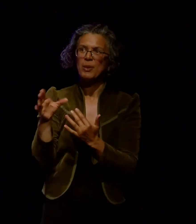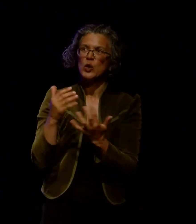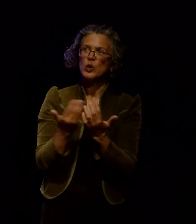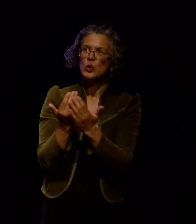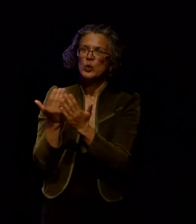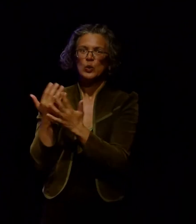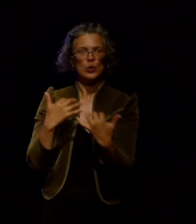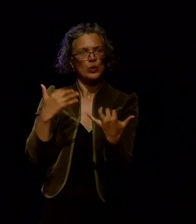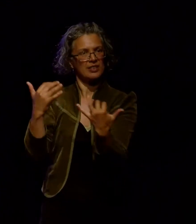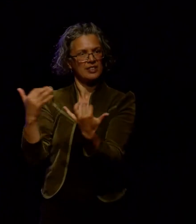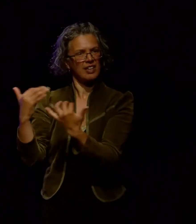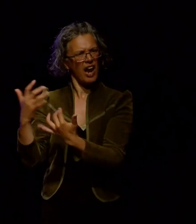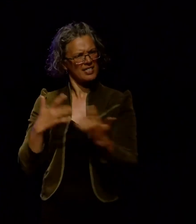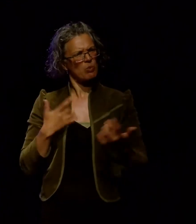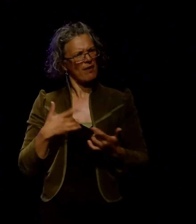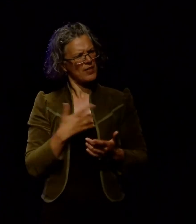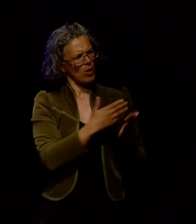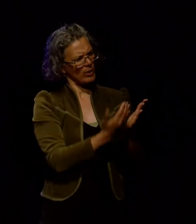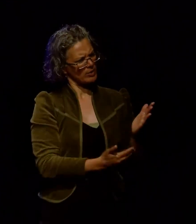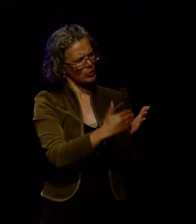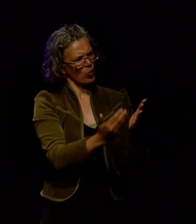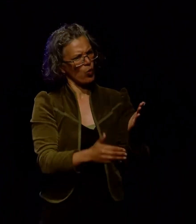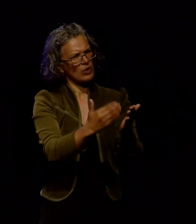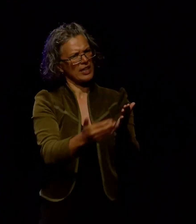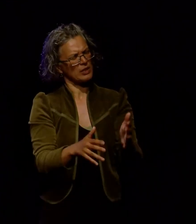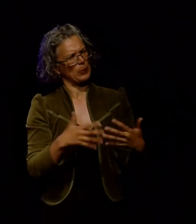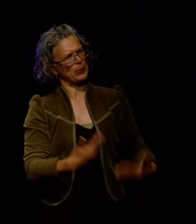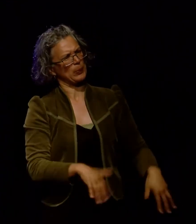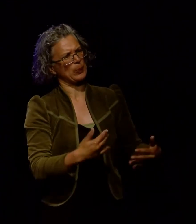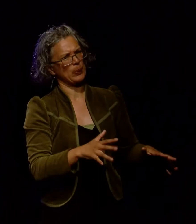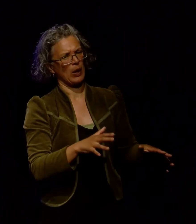stories continue to have relevance and resonate with the public.